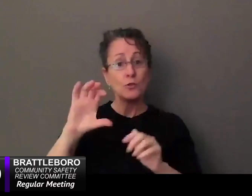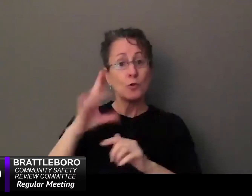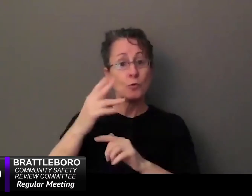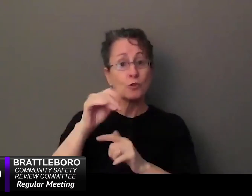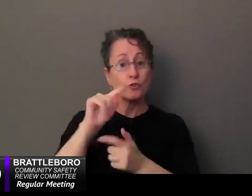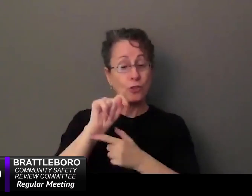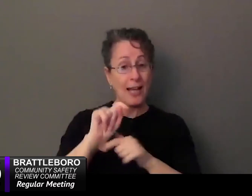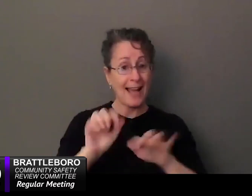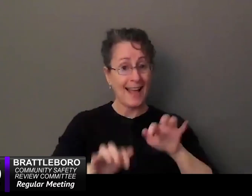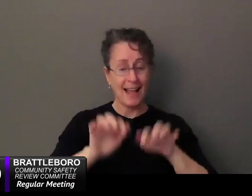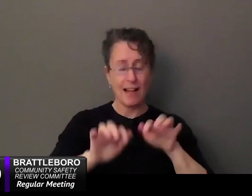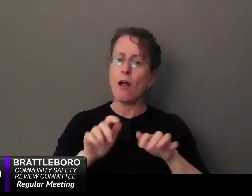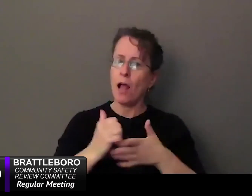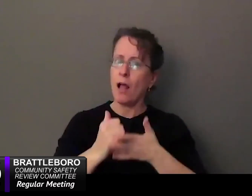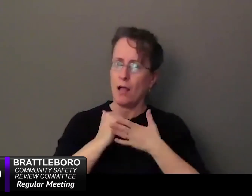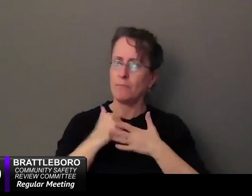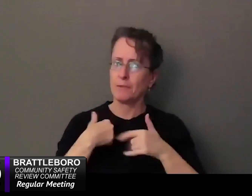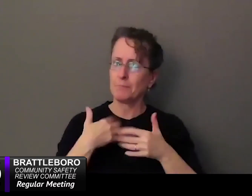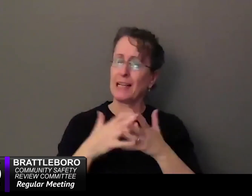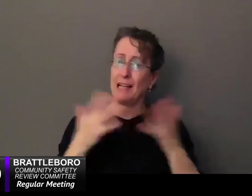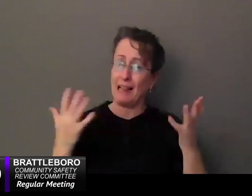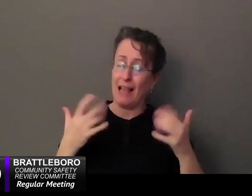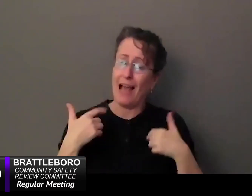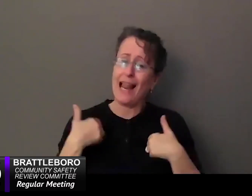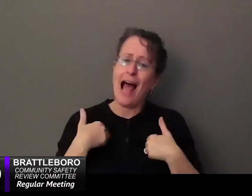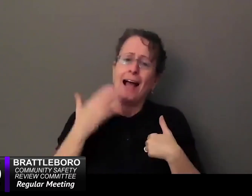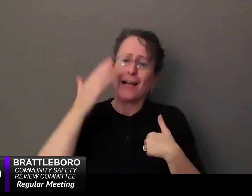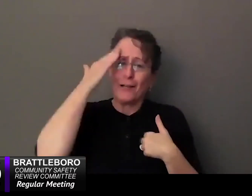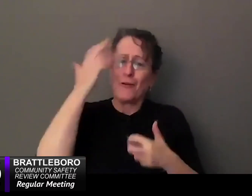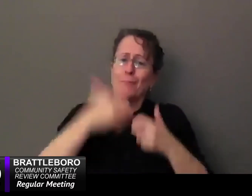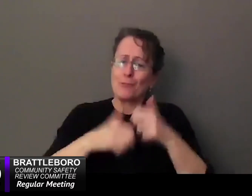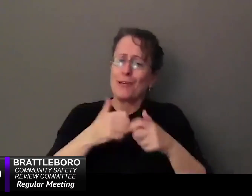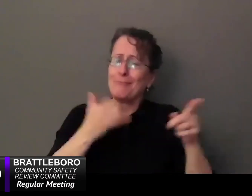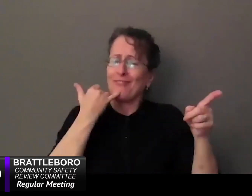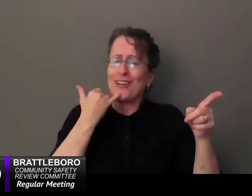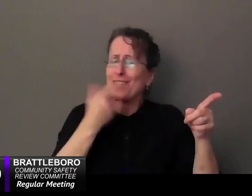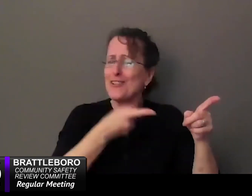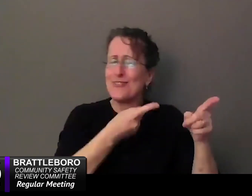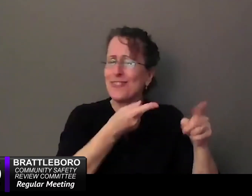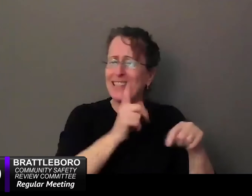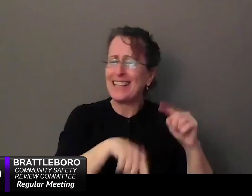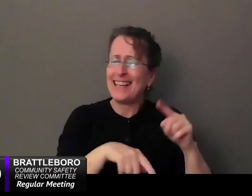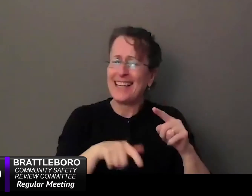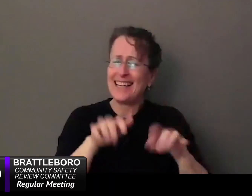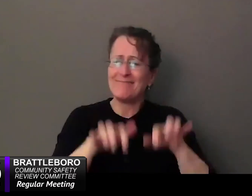though I do know that it's not accessible to people on the phone. But there's